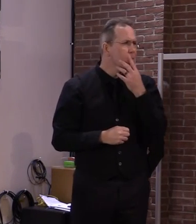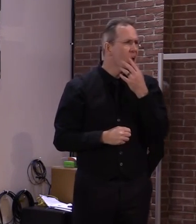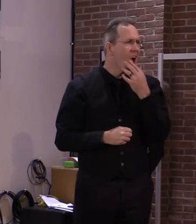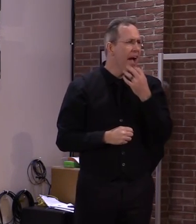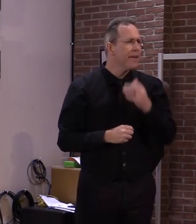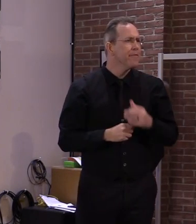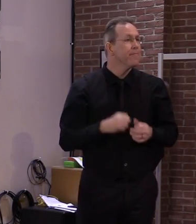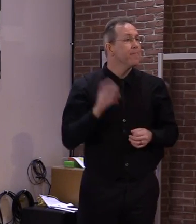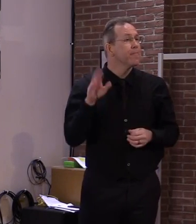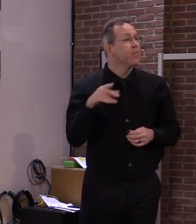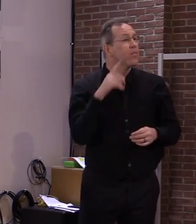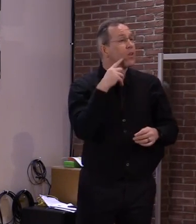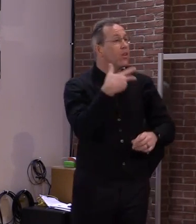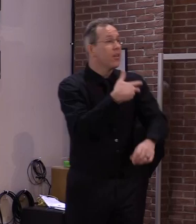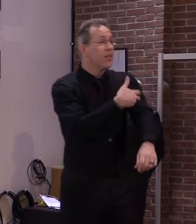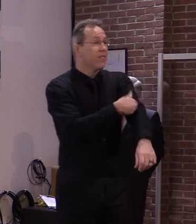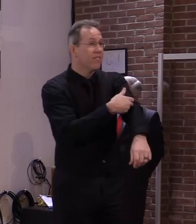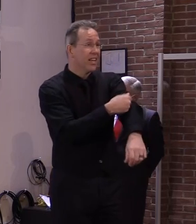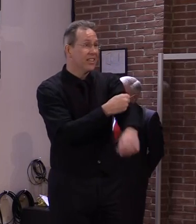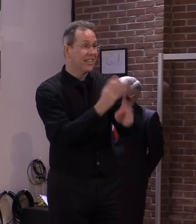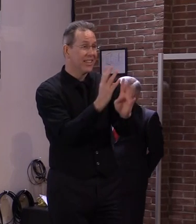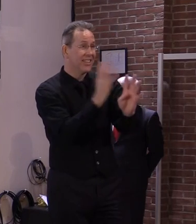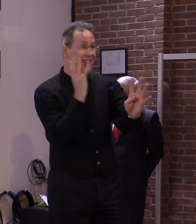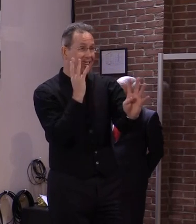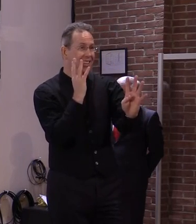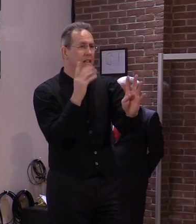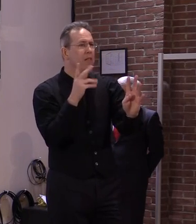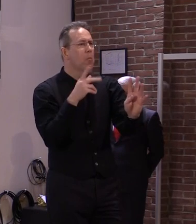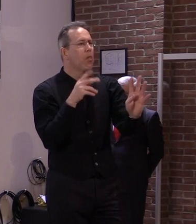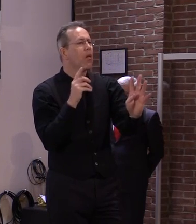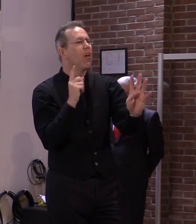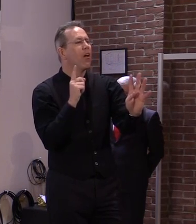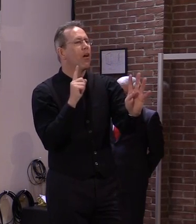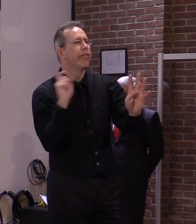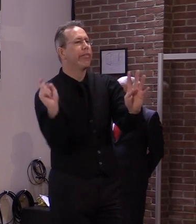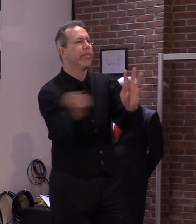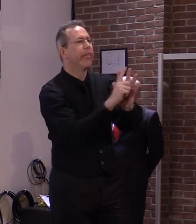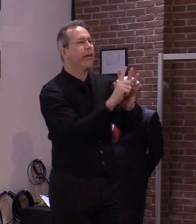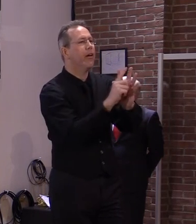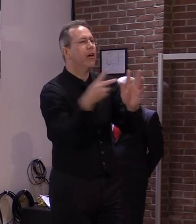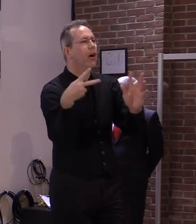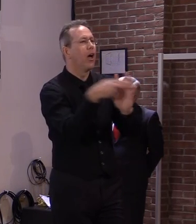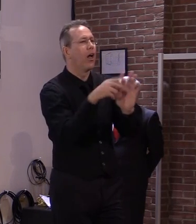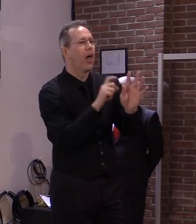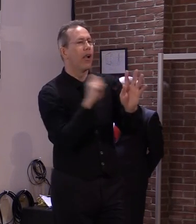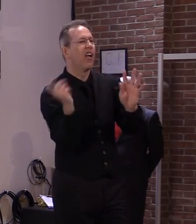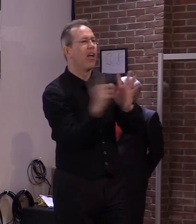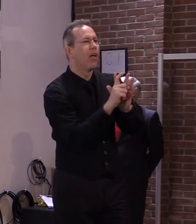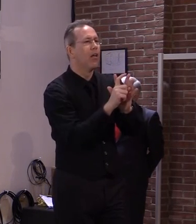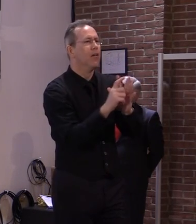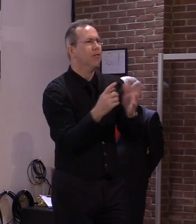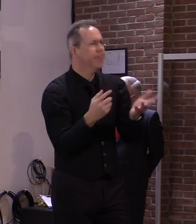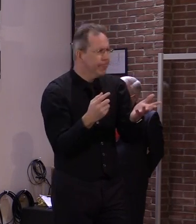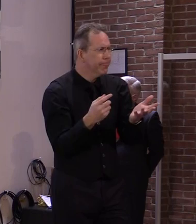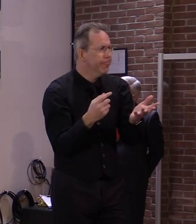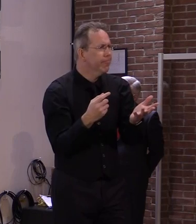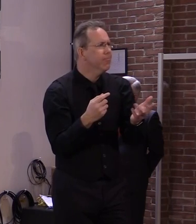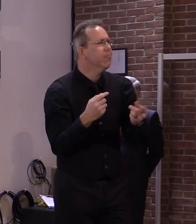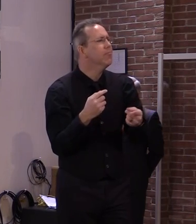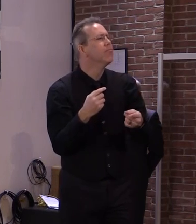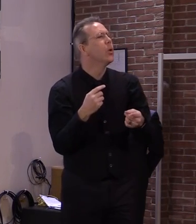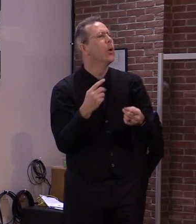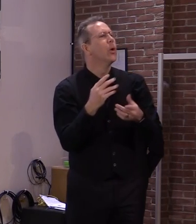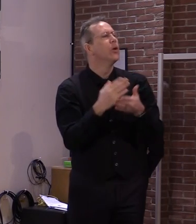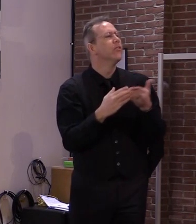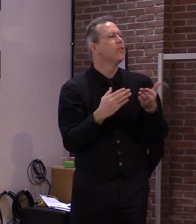gaming the system. Every week it seems there's a different group or person getting their shots privately.